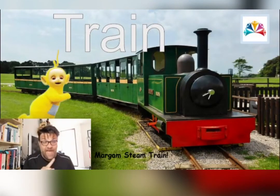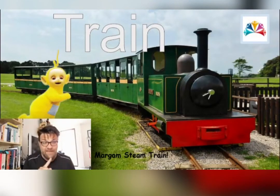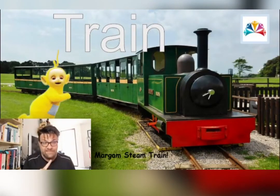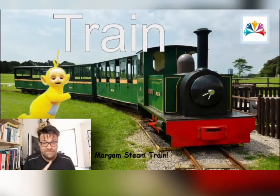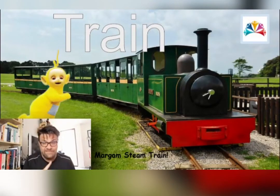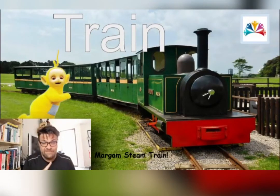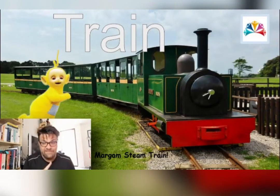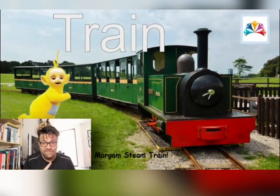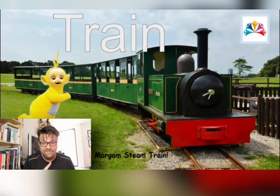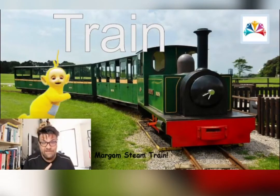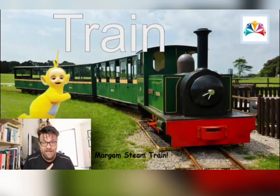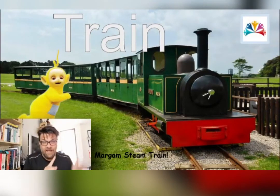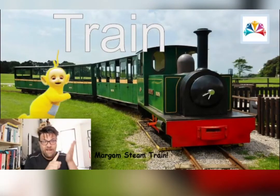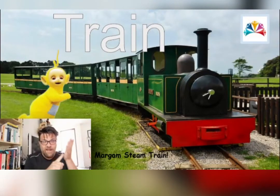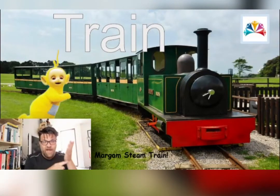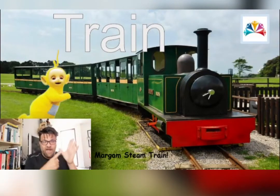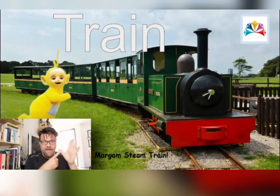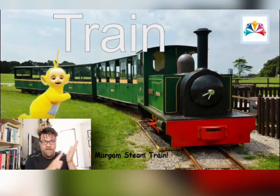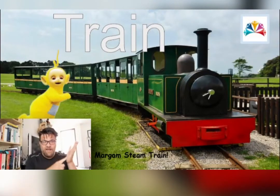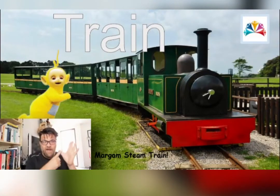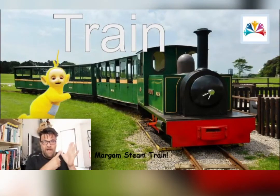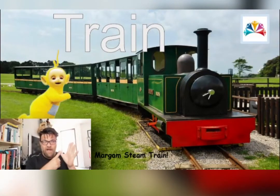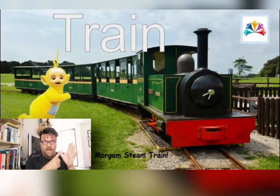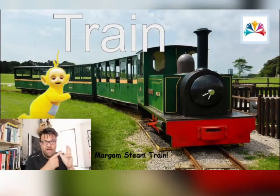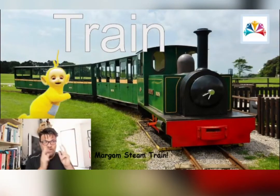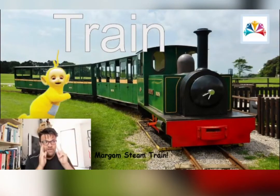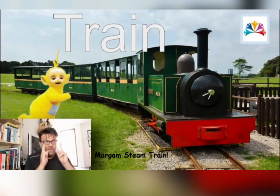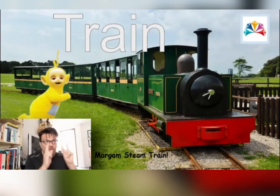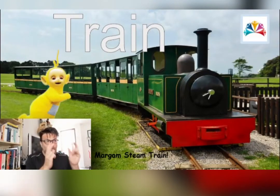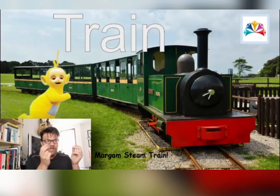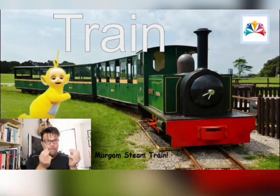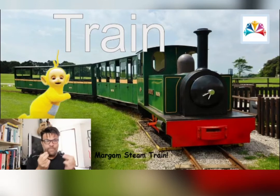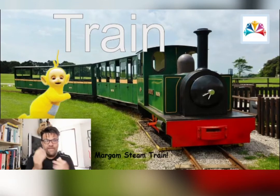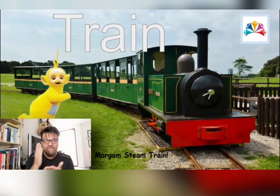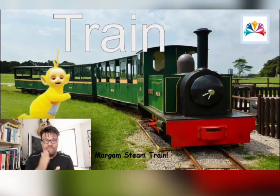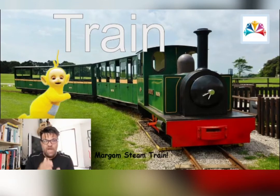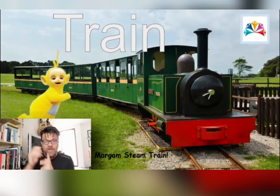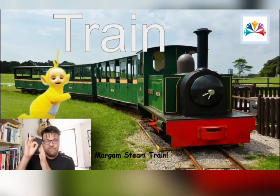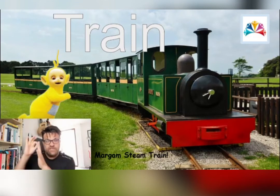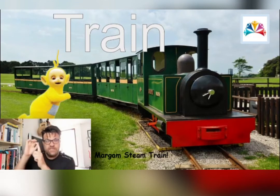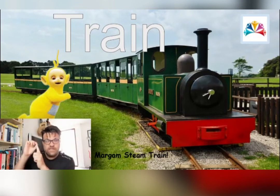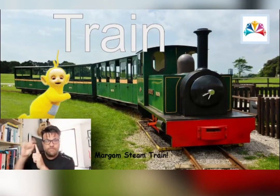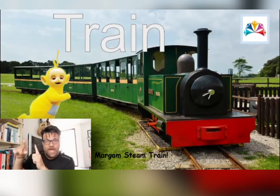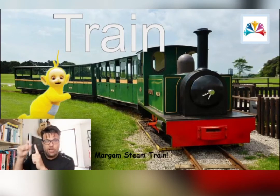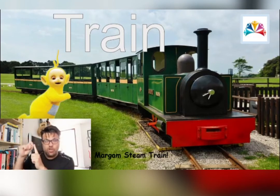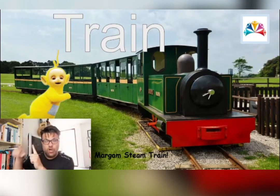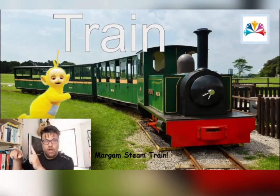Done. La la. So something very special.